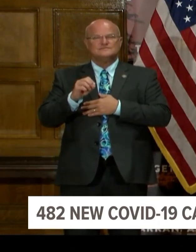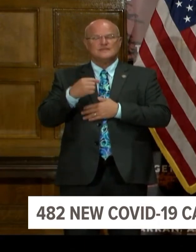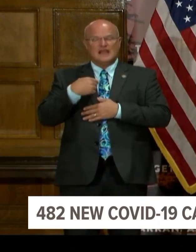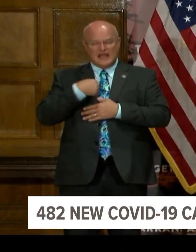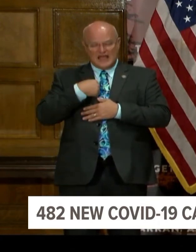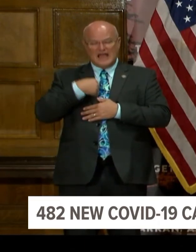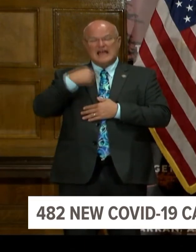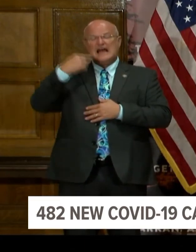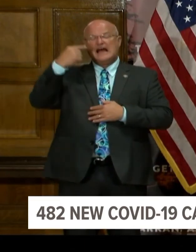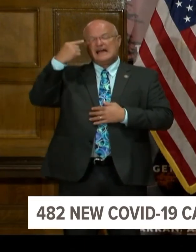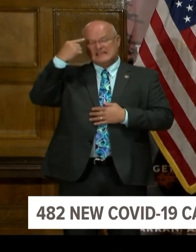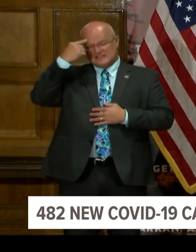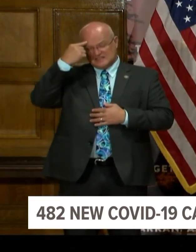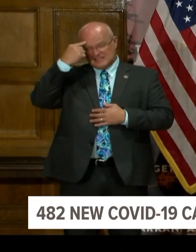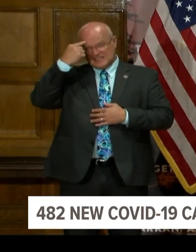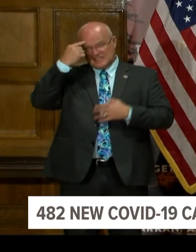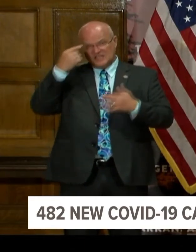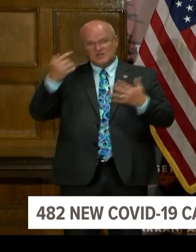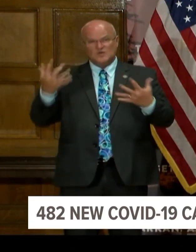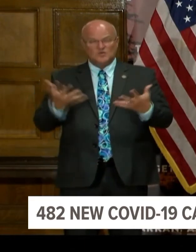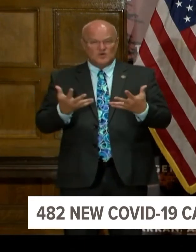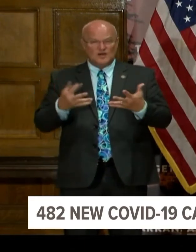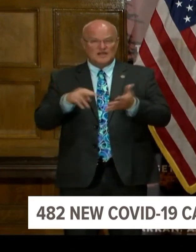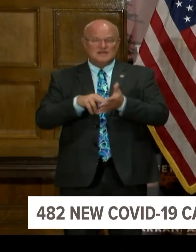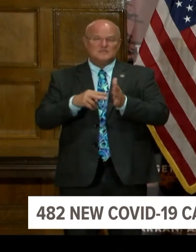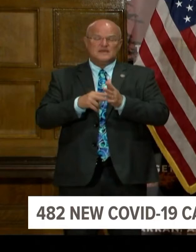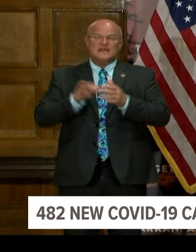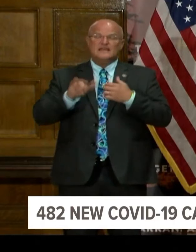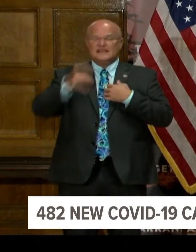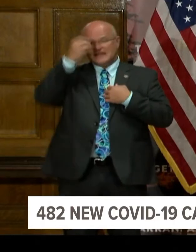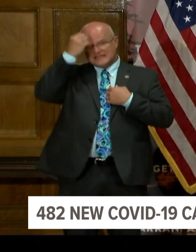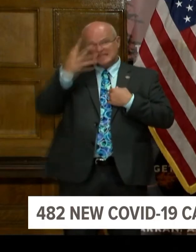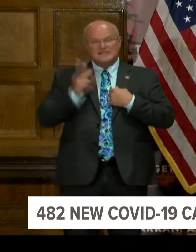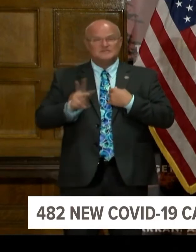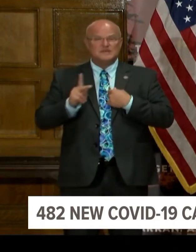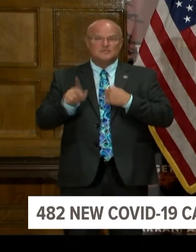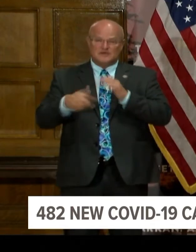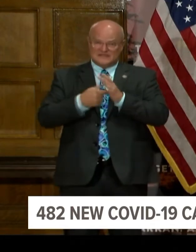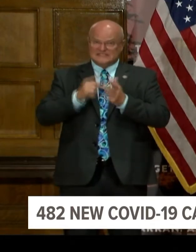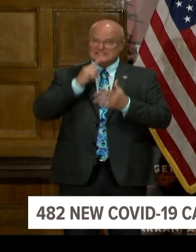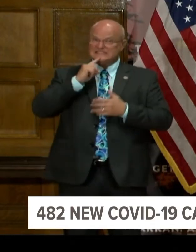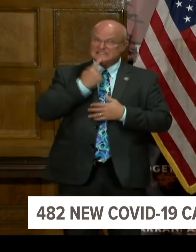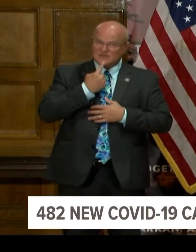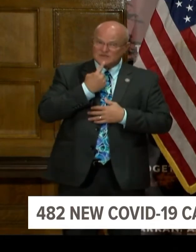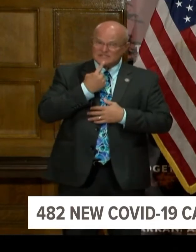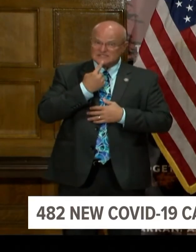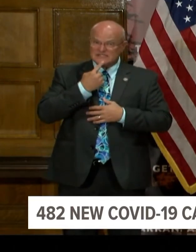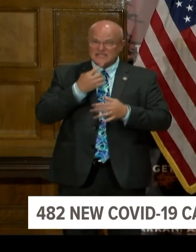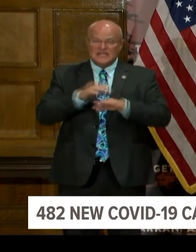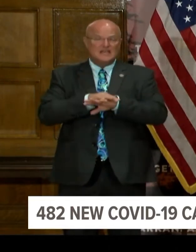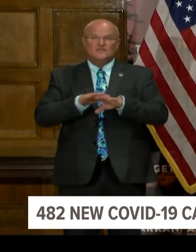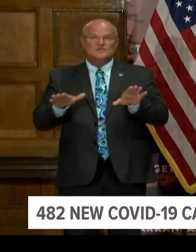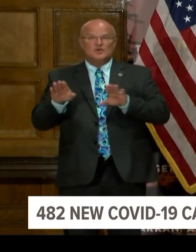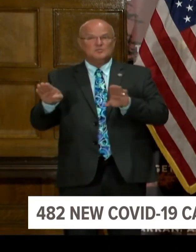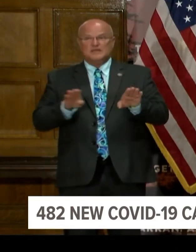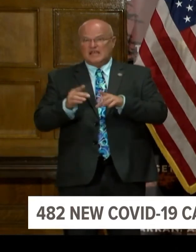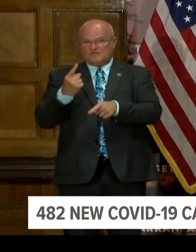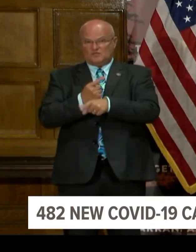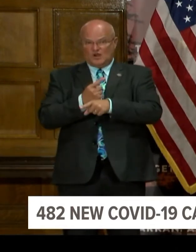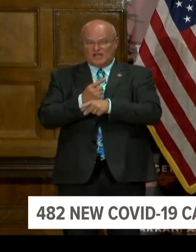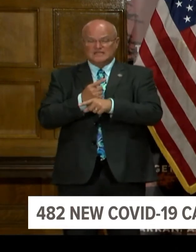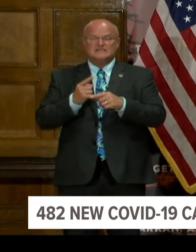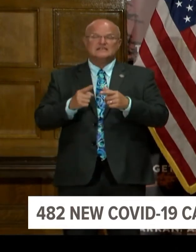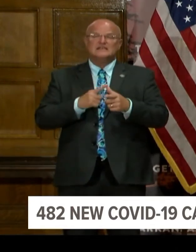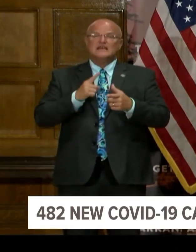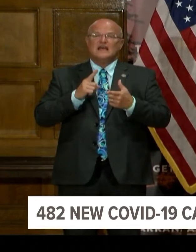I think what it serves is it tells people this is serious, and if we don't behave right,